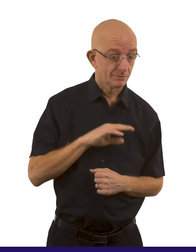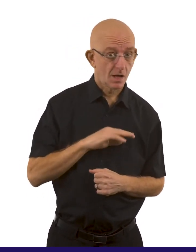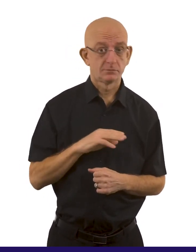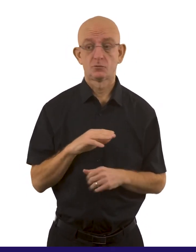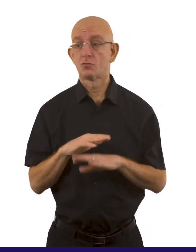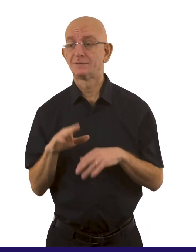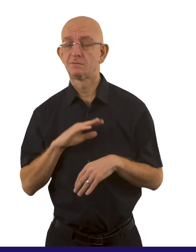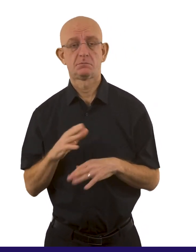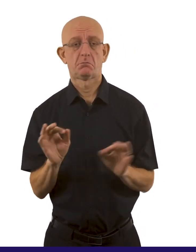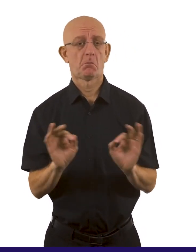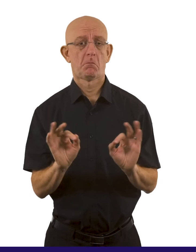Satisfied.